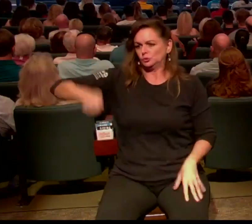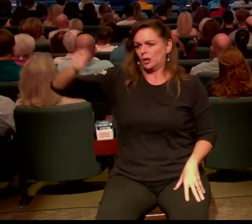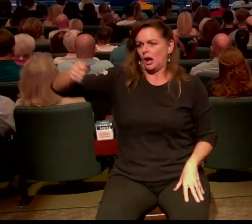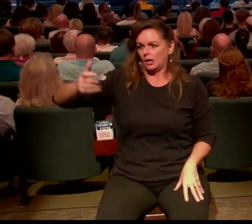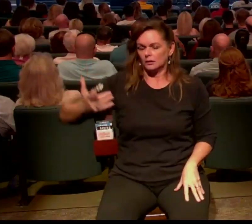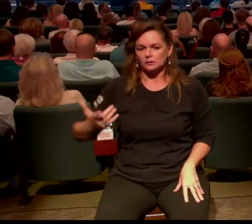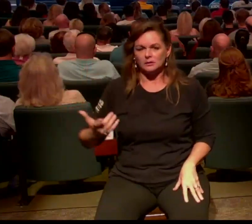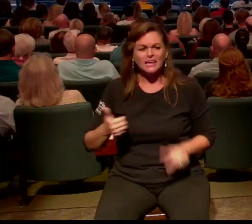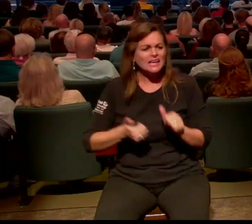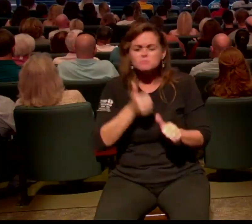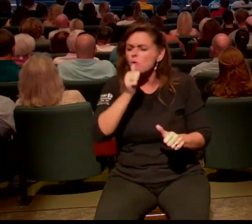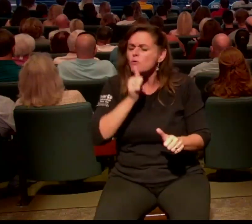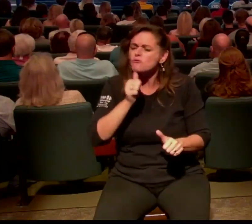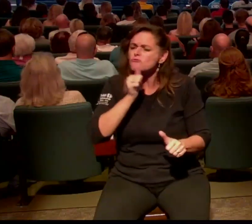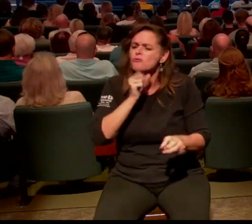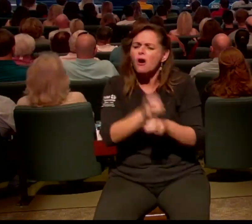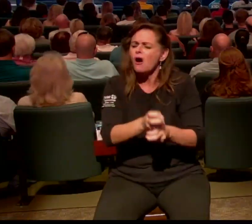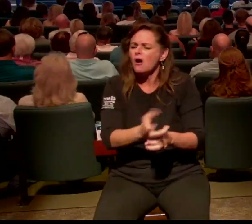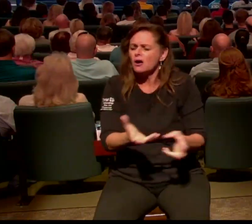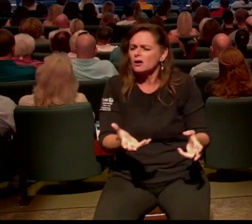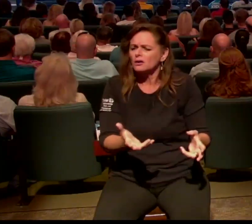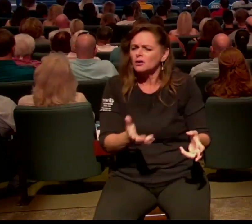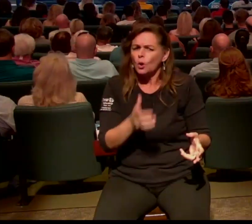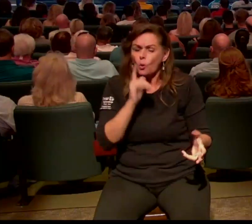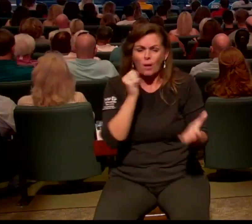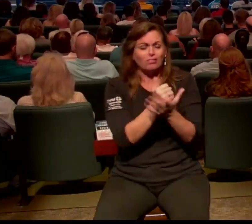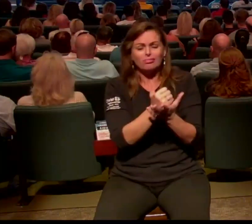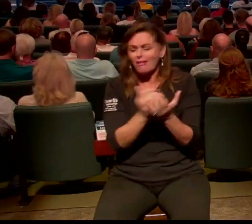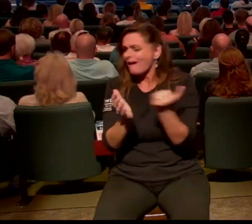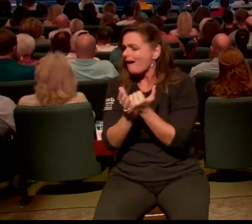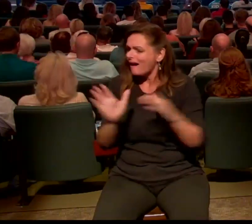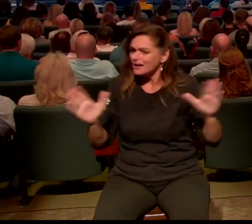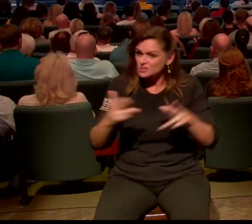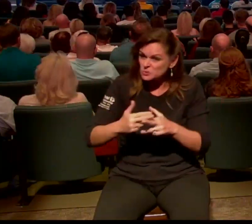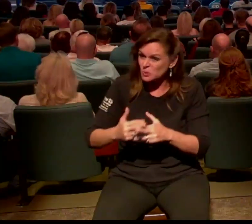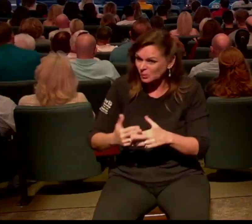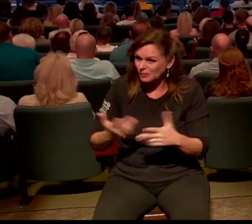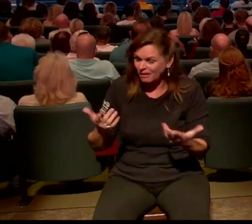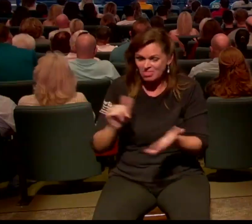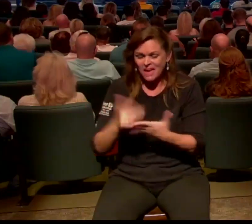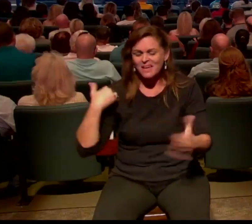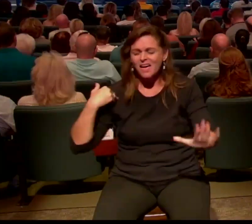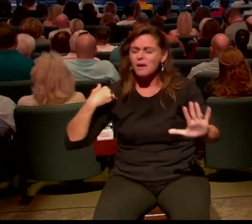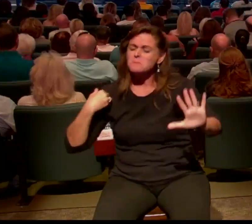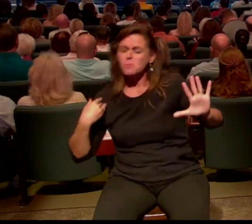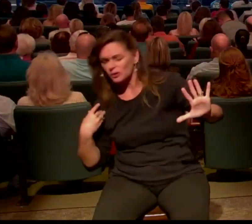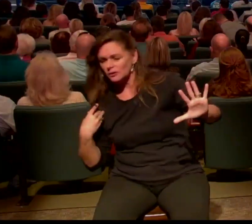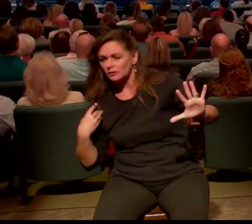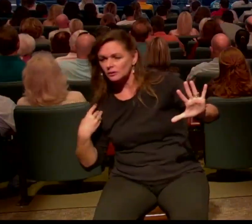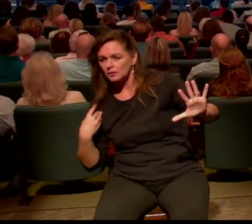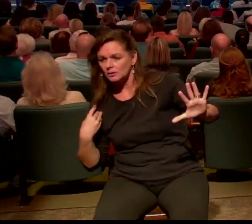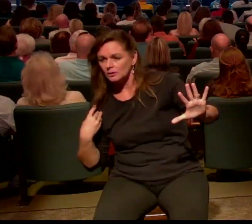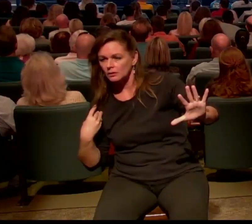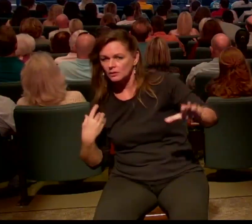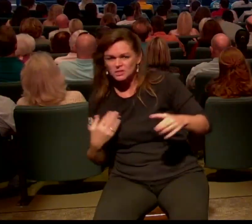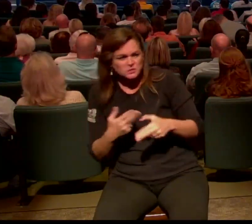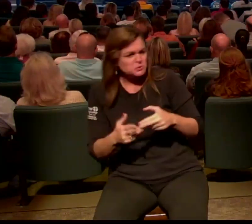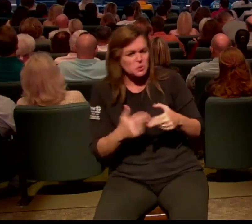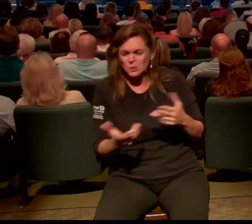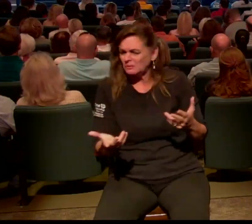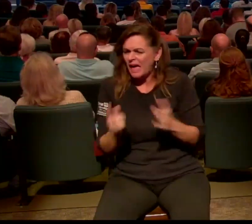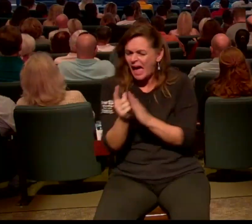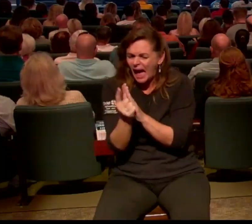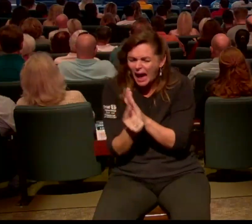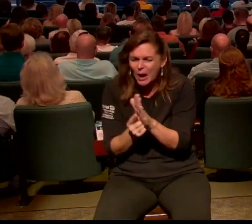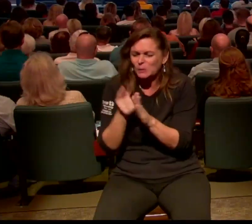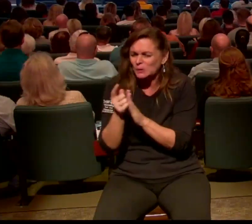most difficult time. I mean, he's literally about to face what he came to earth for, this heavy, heavy mission that the Father gave him. And in his most